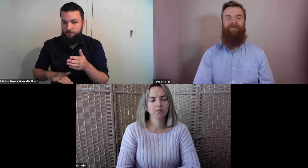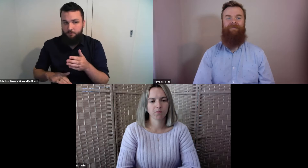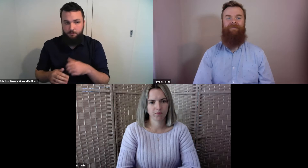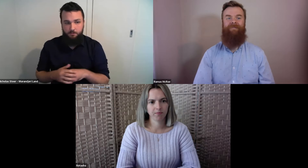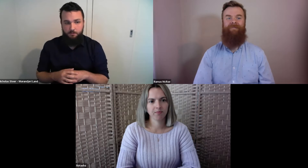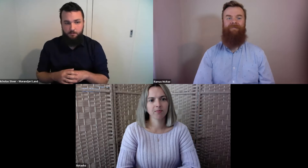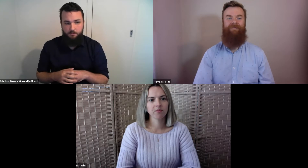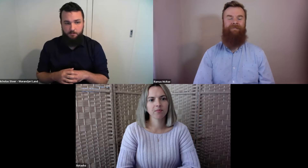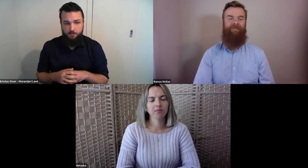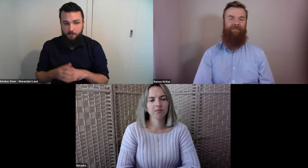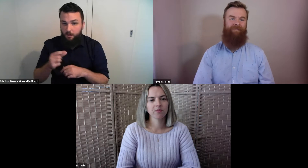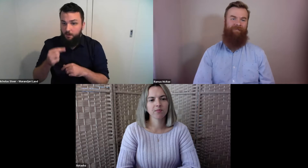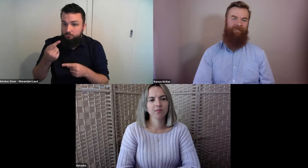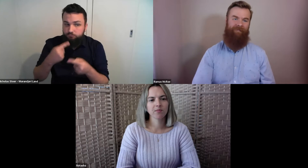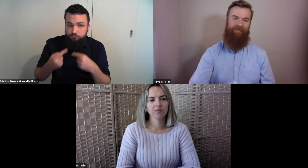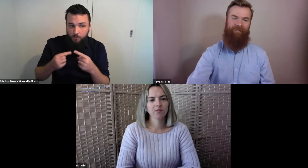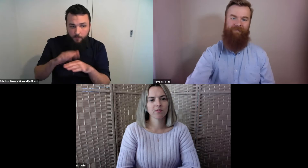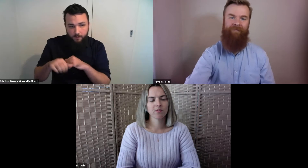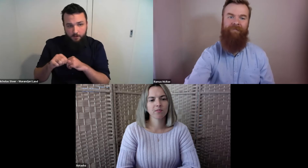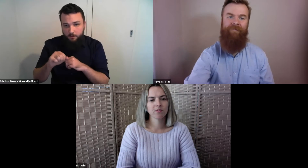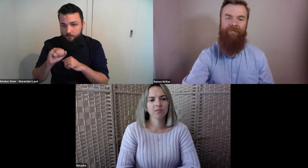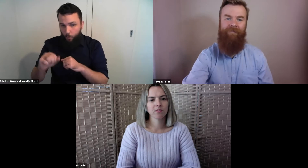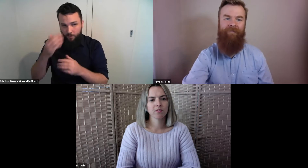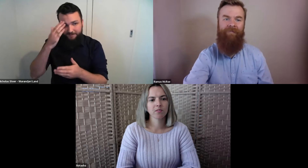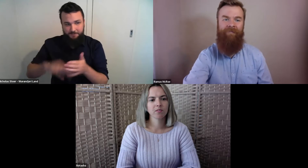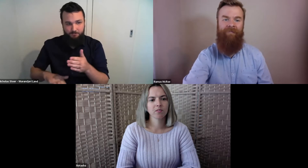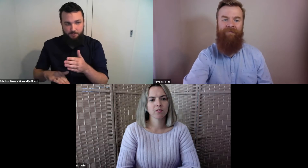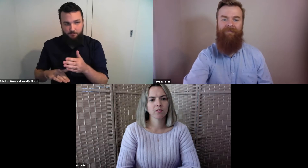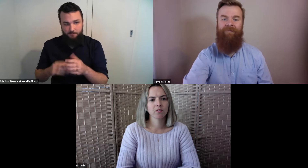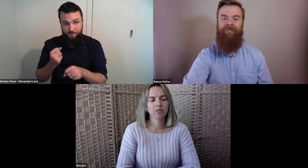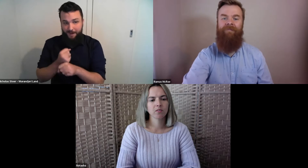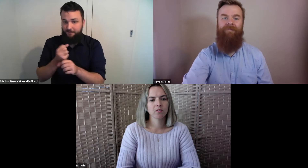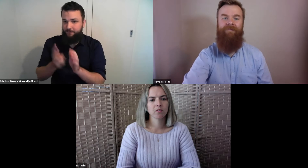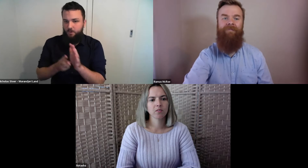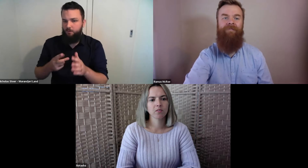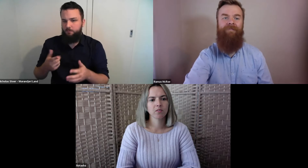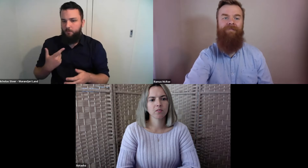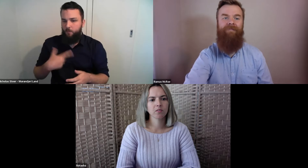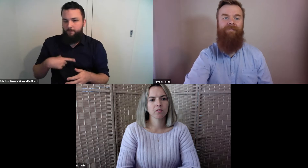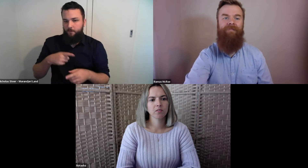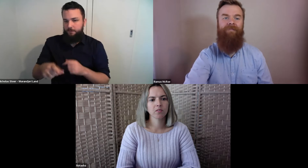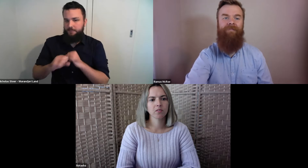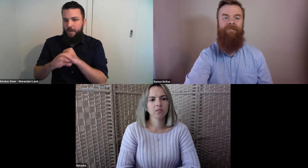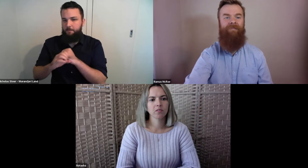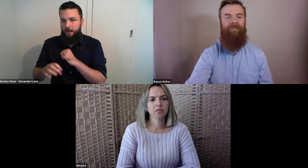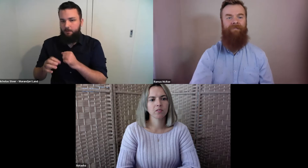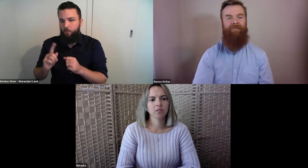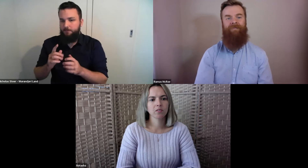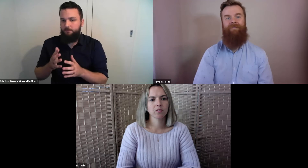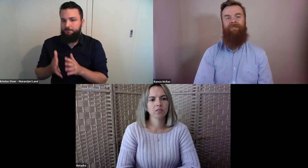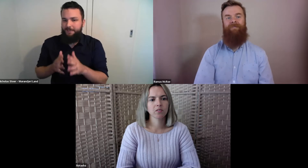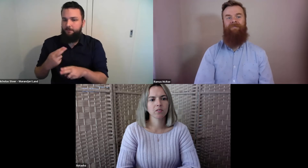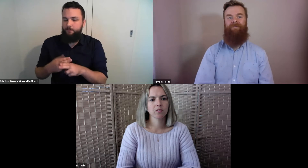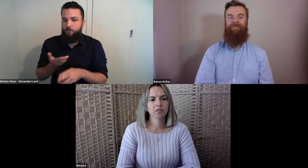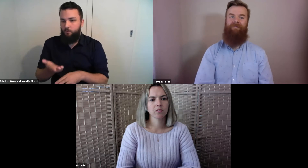it was in fact based on your own experience. Could you tell us a little bit more about your experience of making that